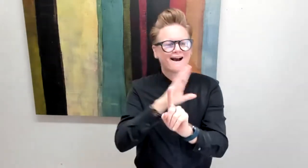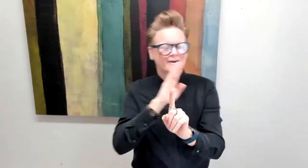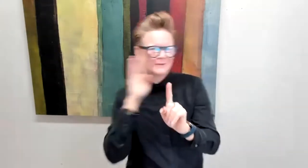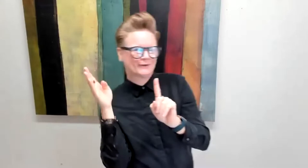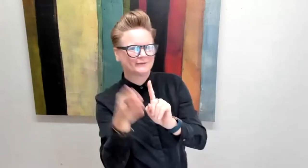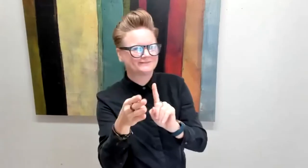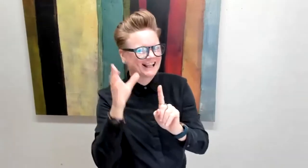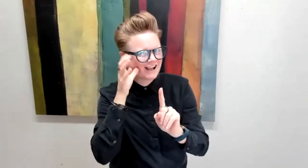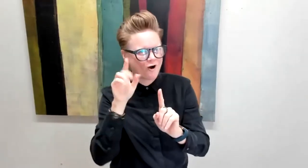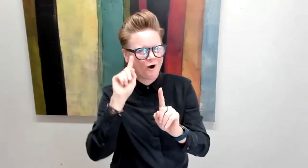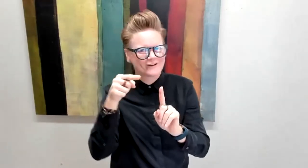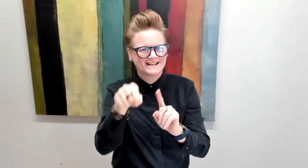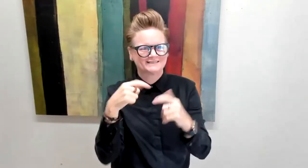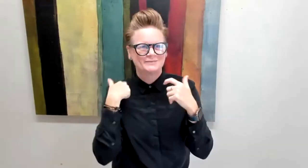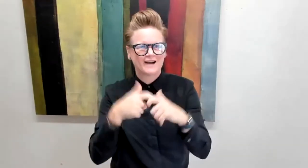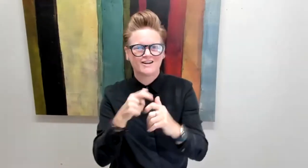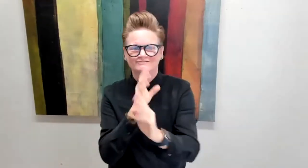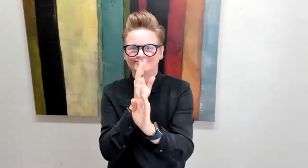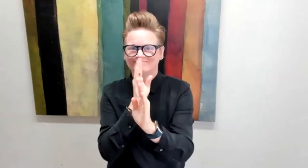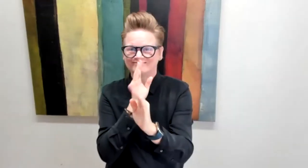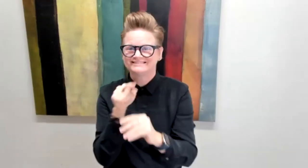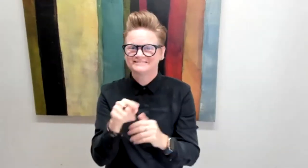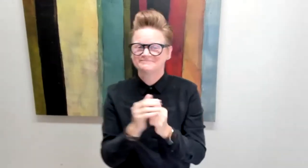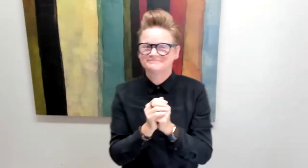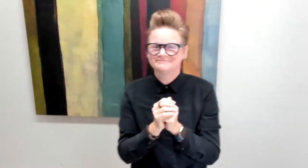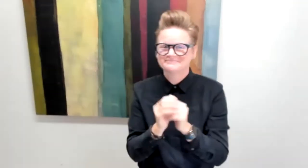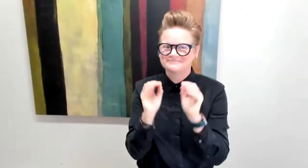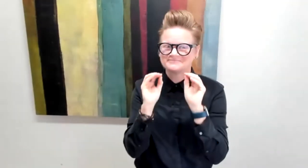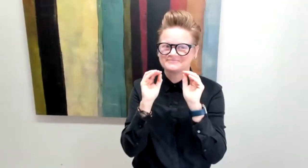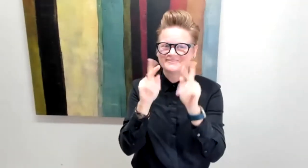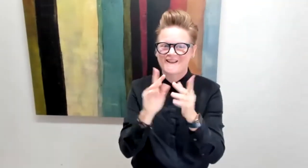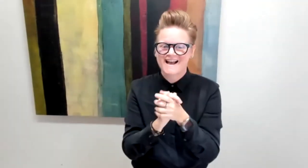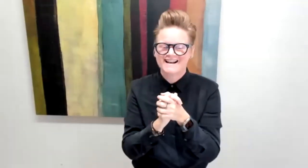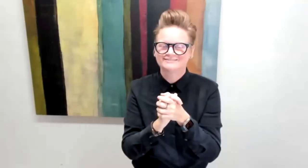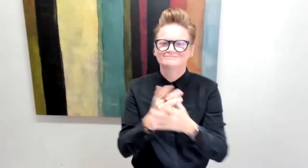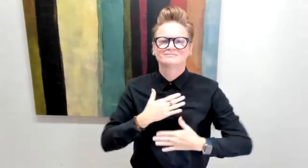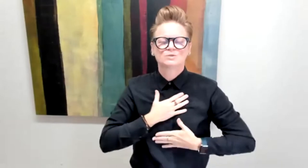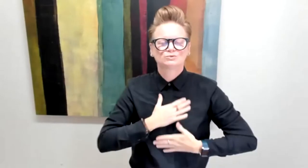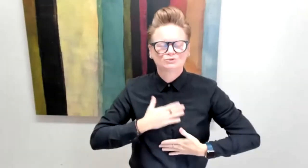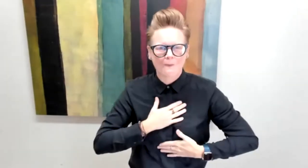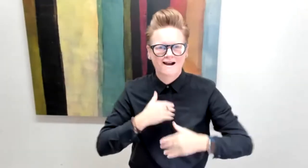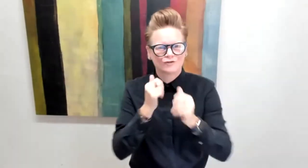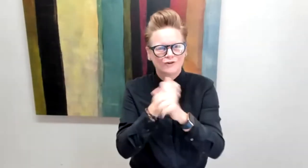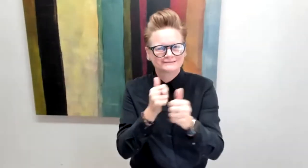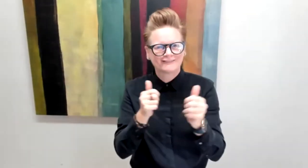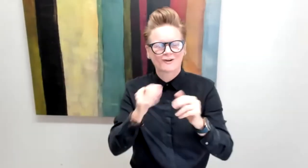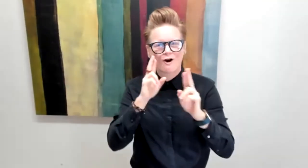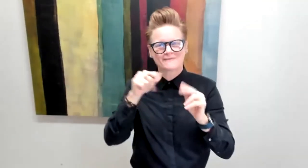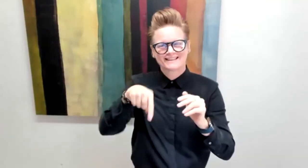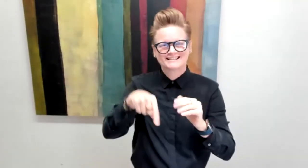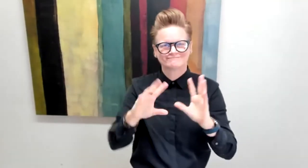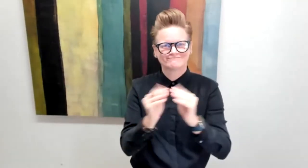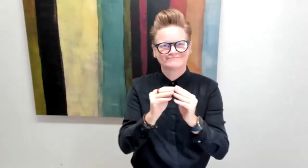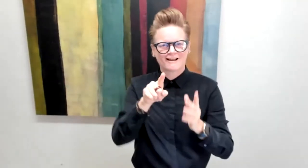icon, and that will switch you over to the Spanish channel, and you can hear this presentation in Spanish. Okay,